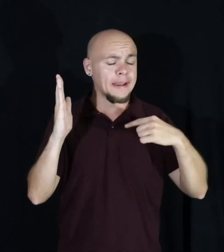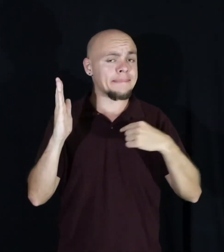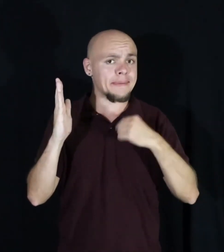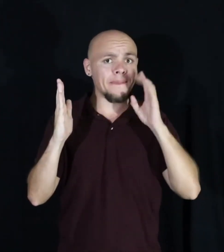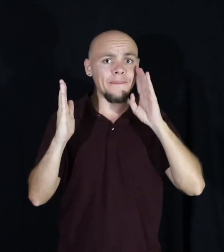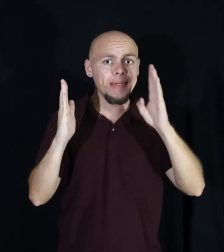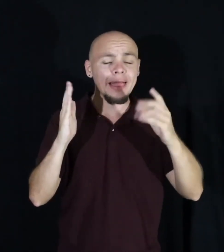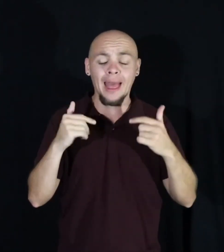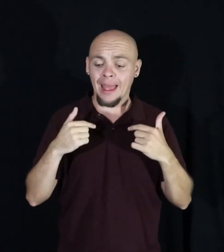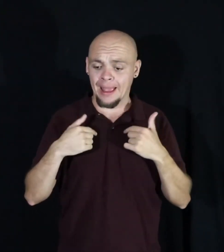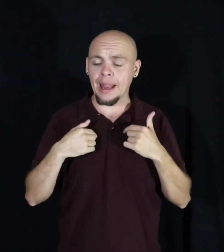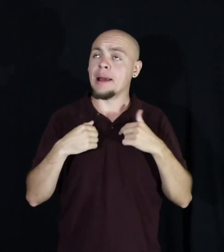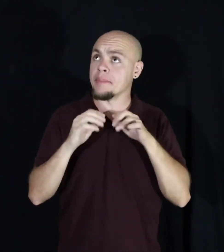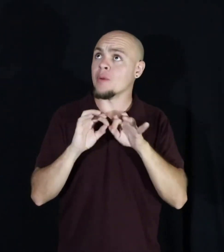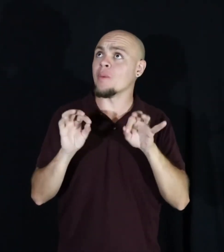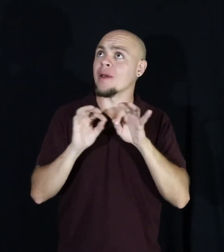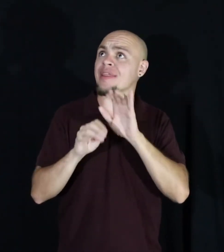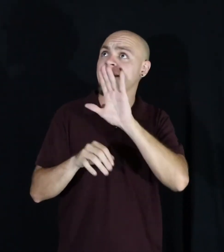And then I'd be worthy of his love.